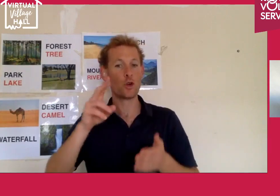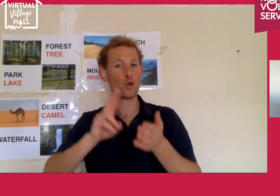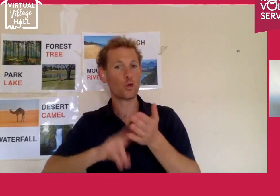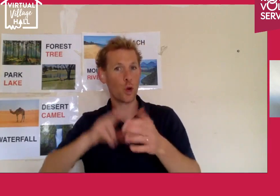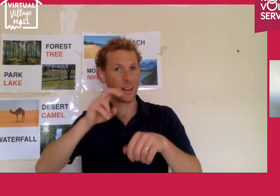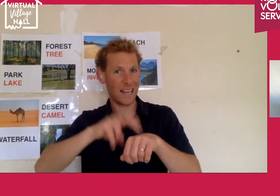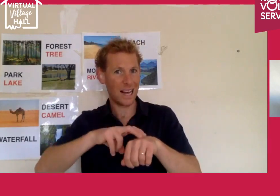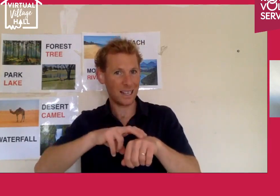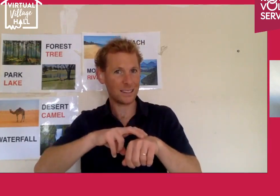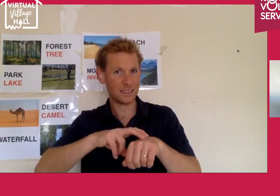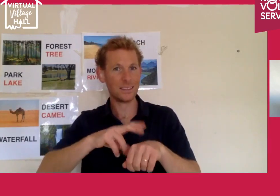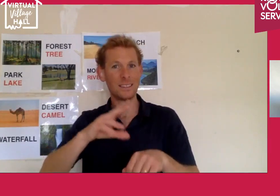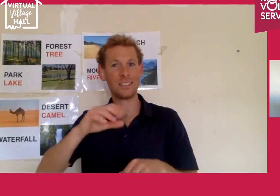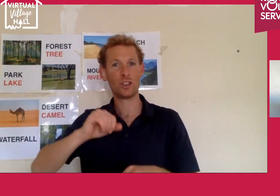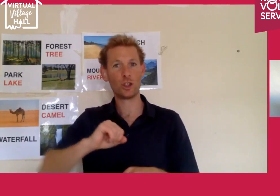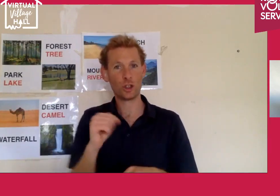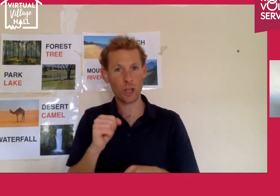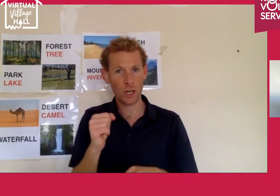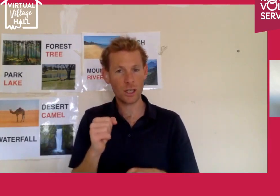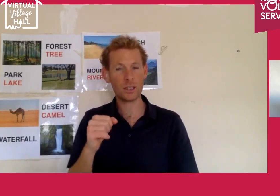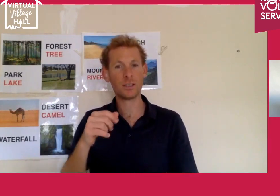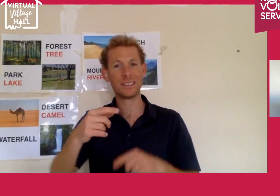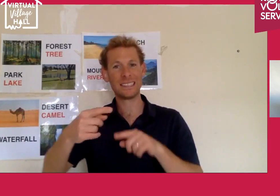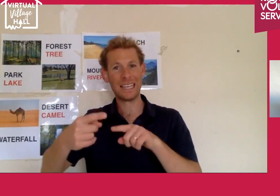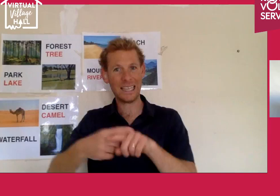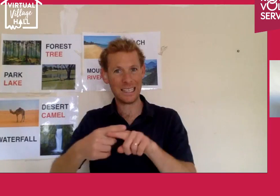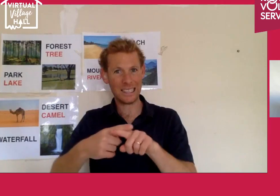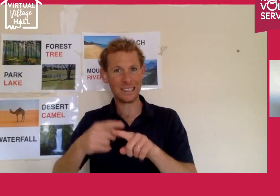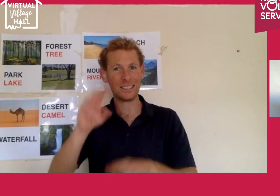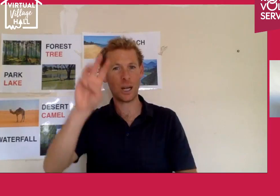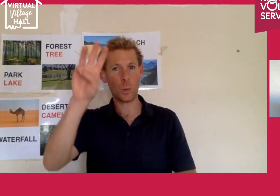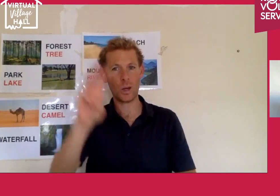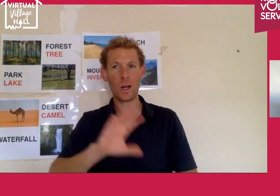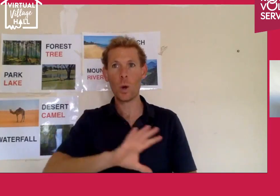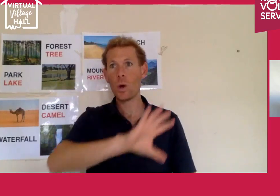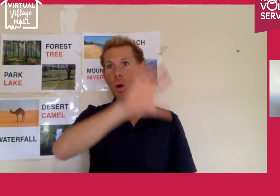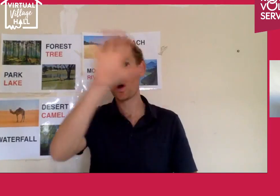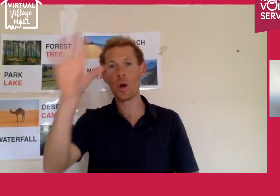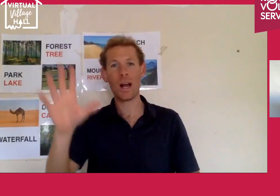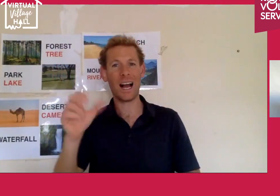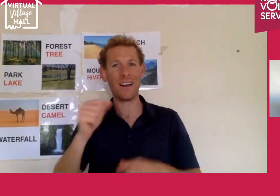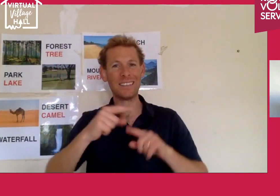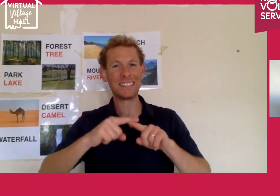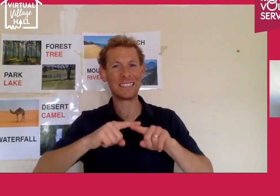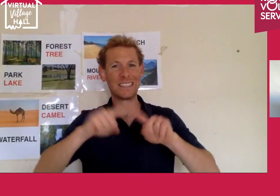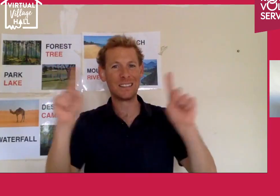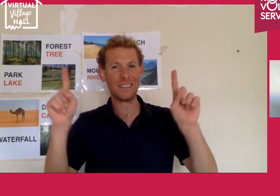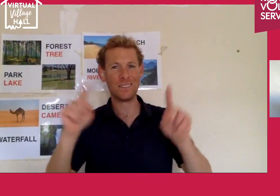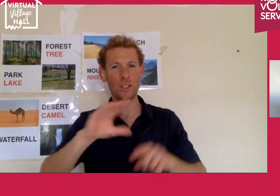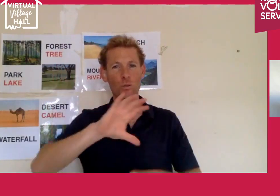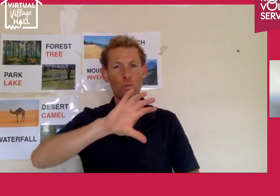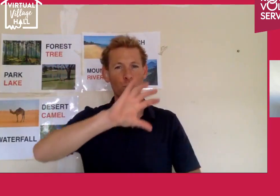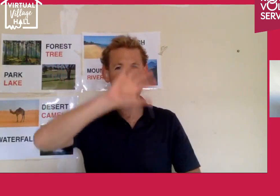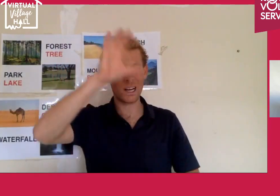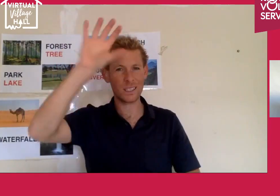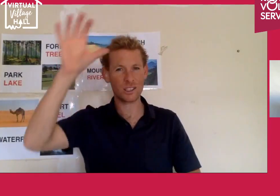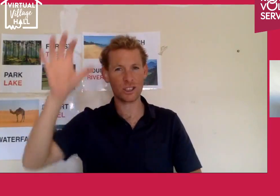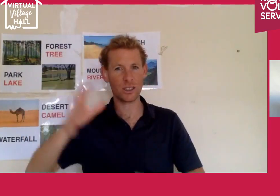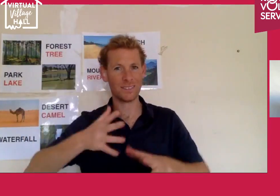I will explain that again. In Northern Ireland and in Scotland, England and Wales, we all have